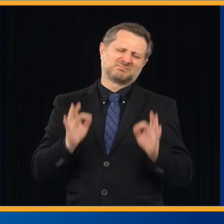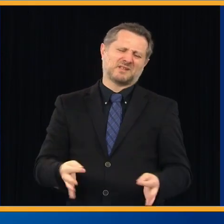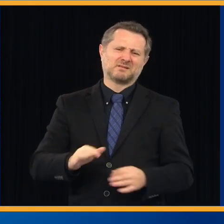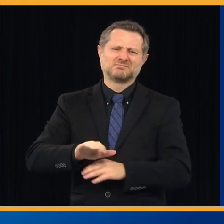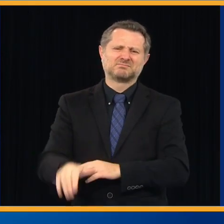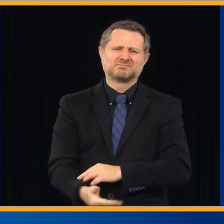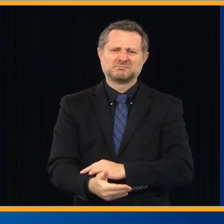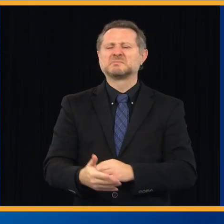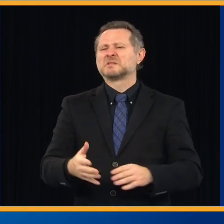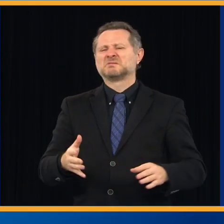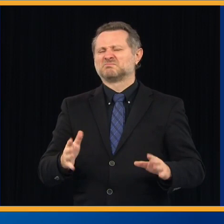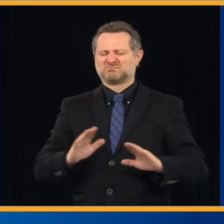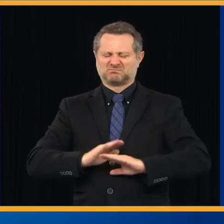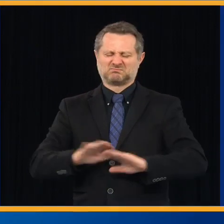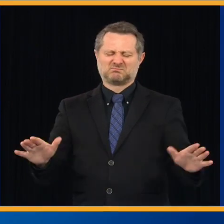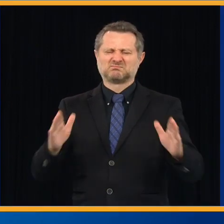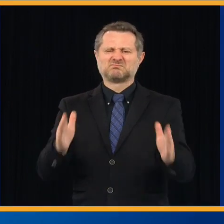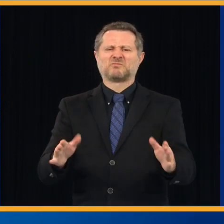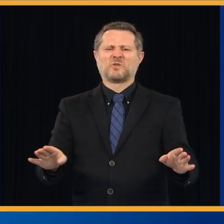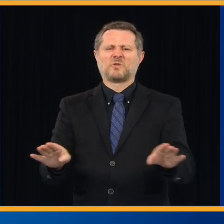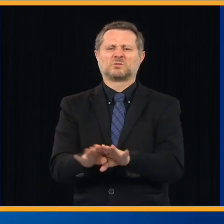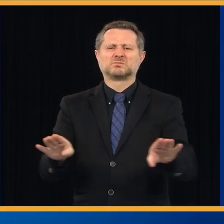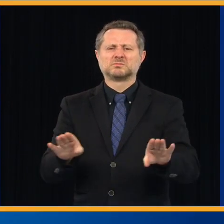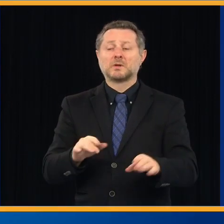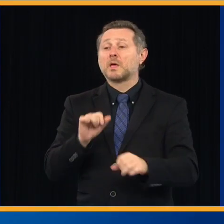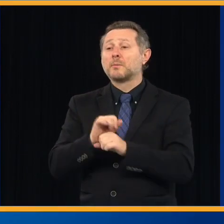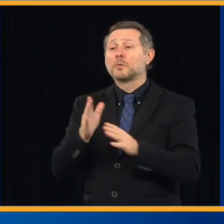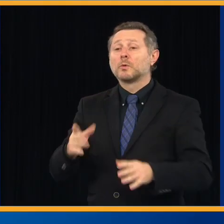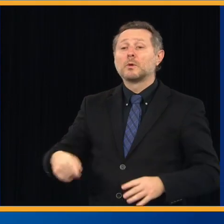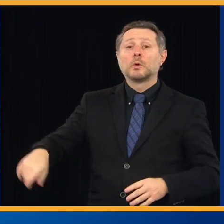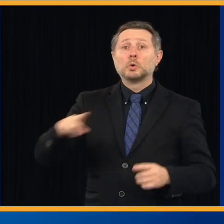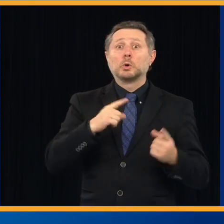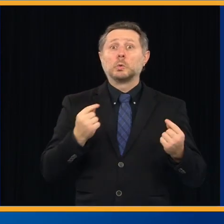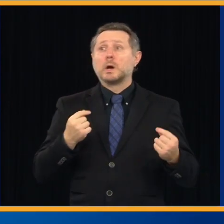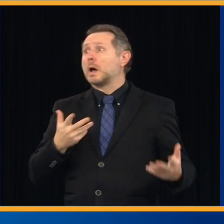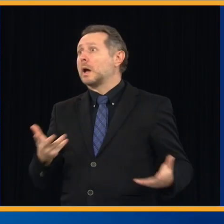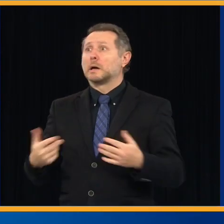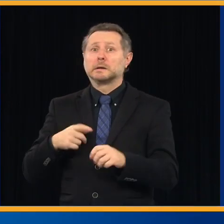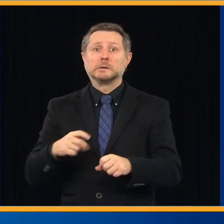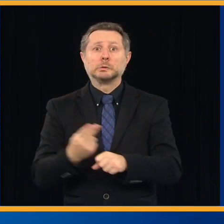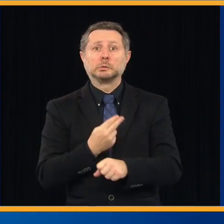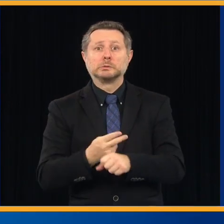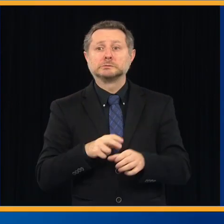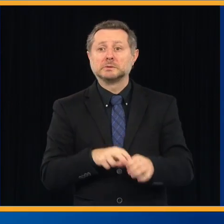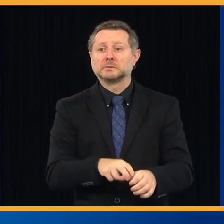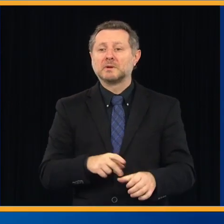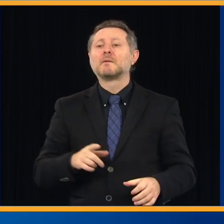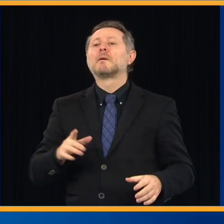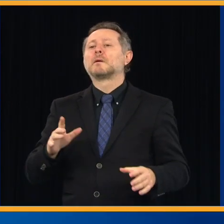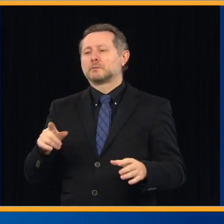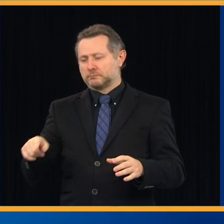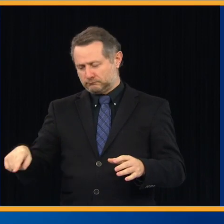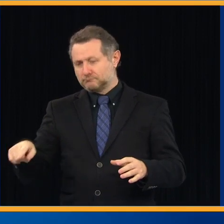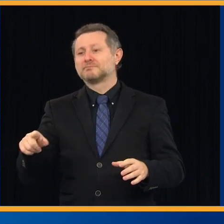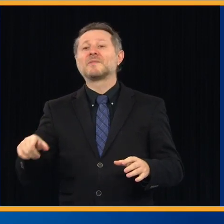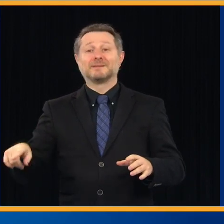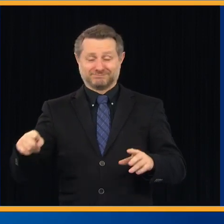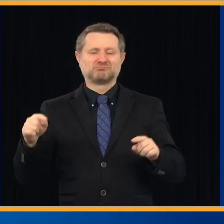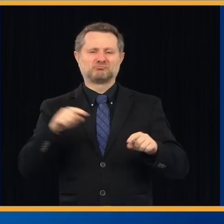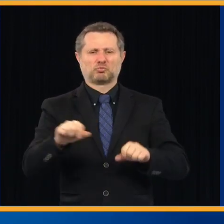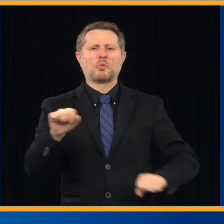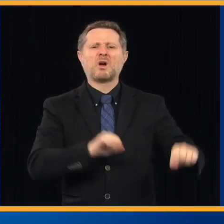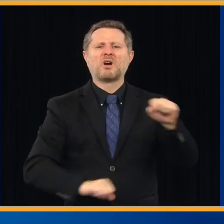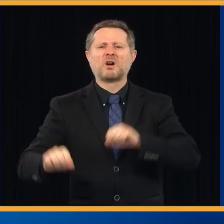The MTA is going to literally disinfect every train, and I just viewed